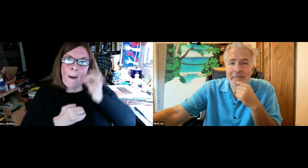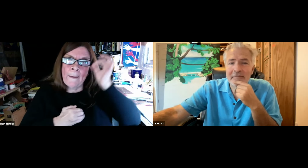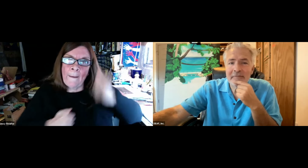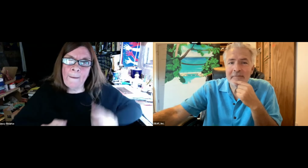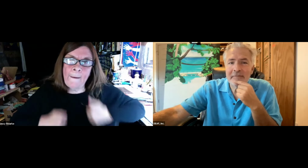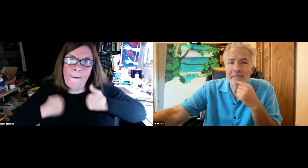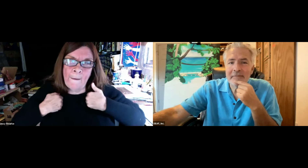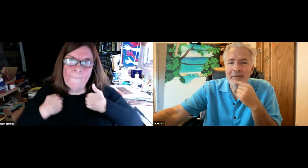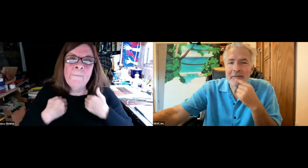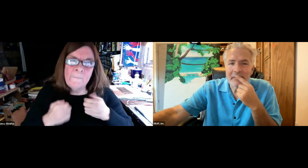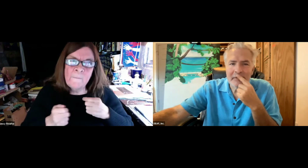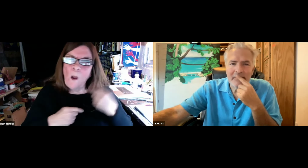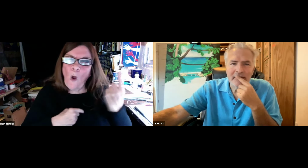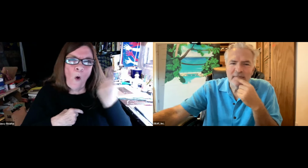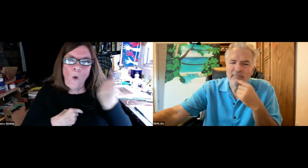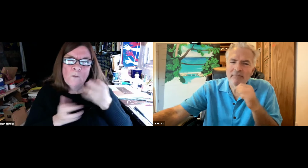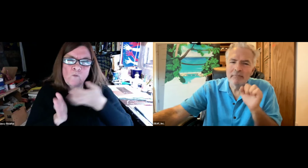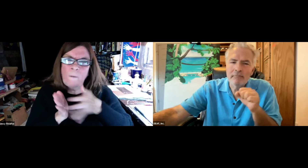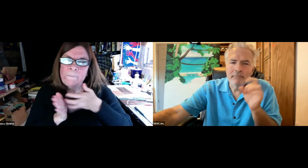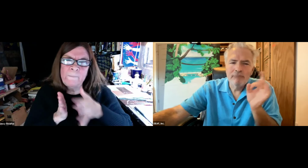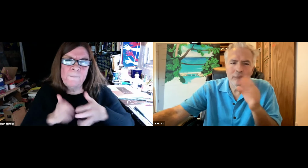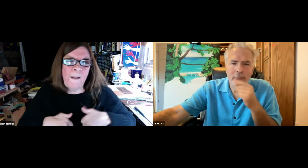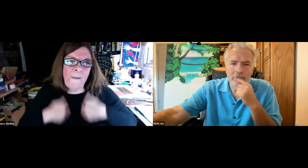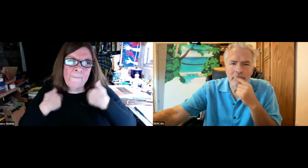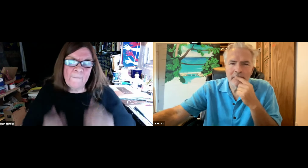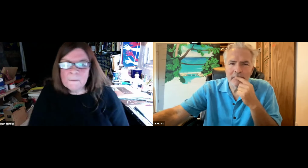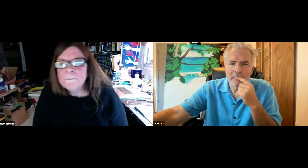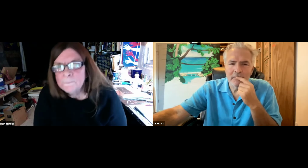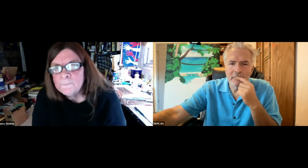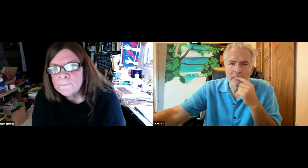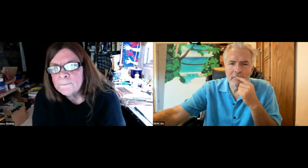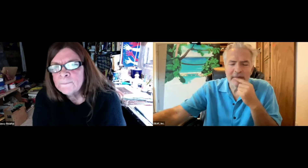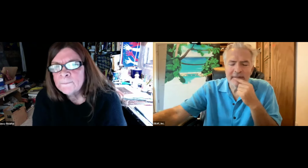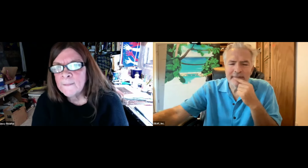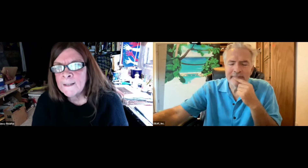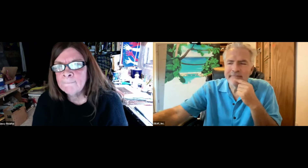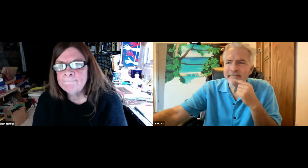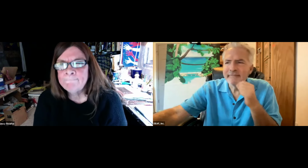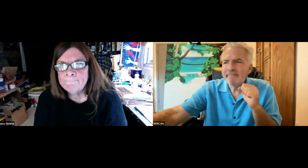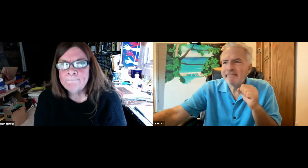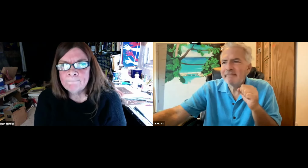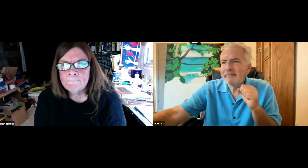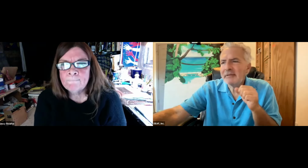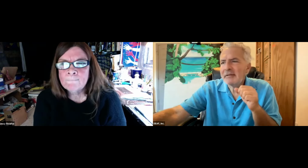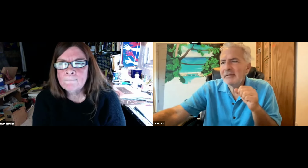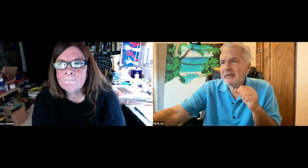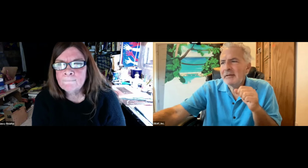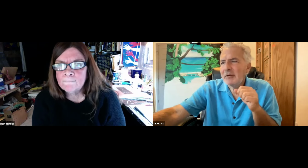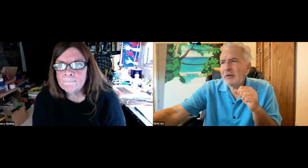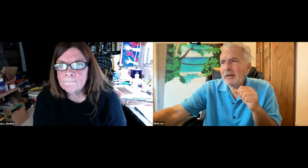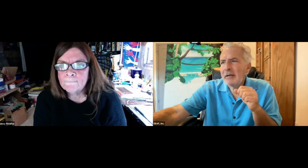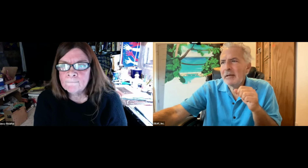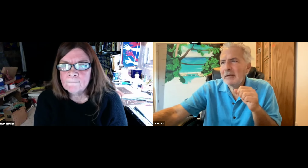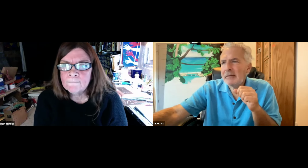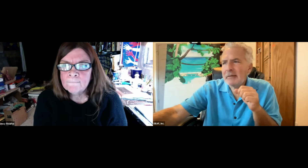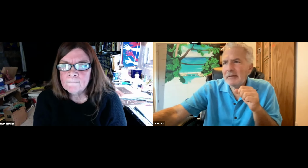experiences just like that in many other tribes. Because a Native person's life is always rough. Yeah. That's